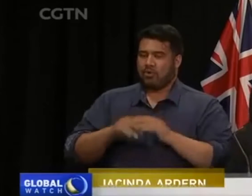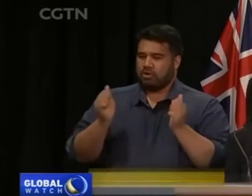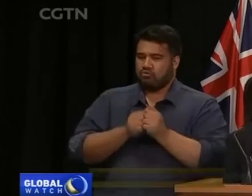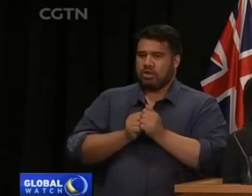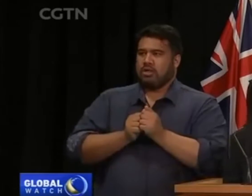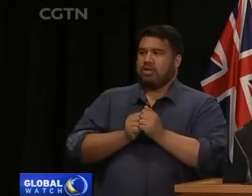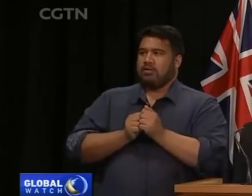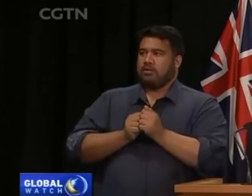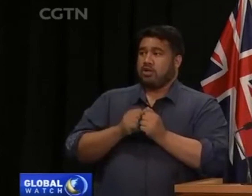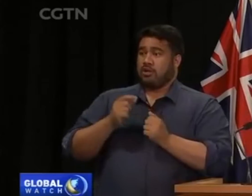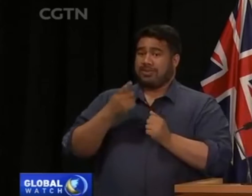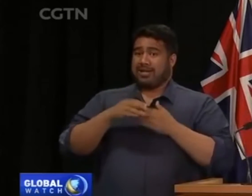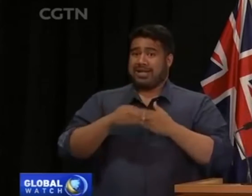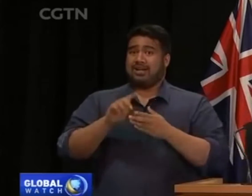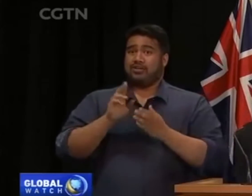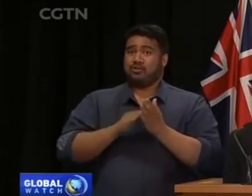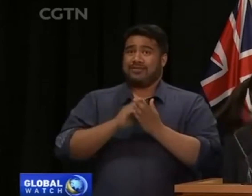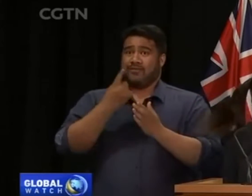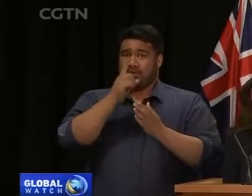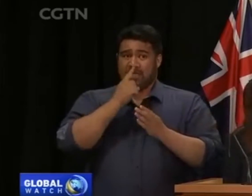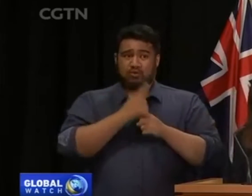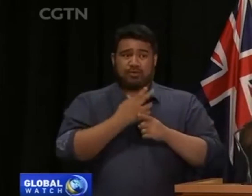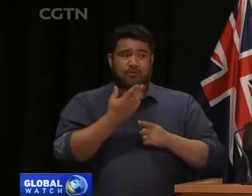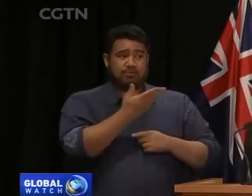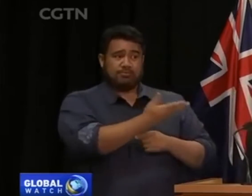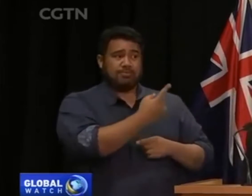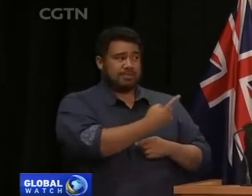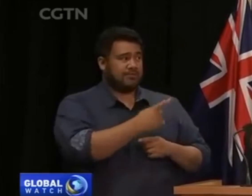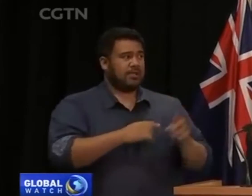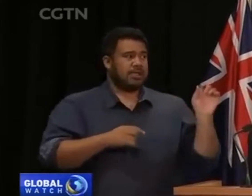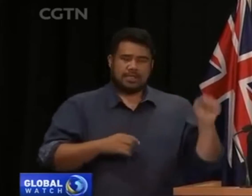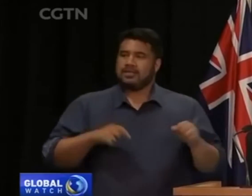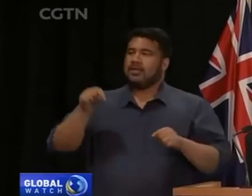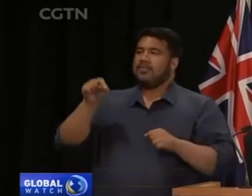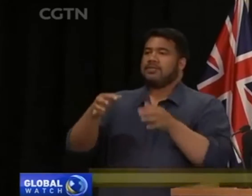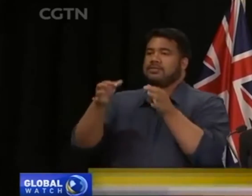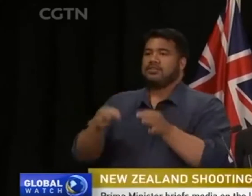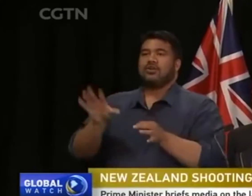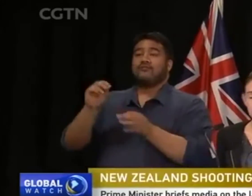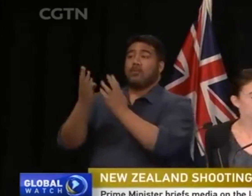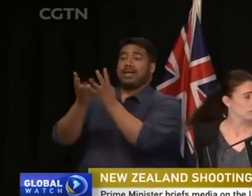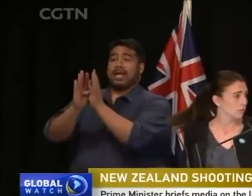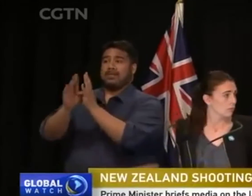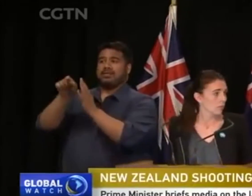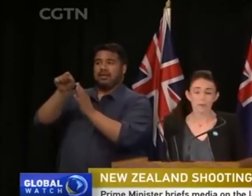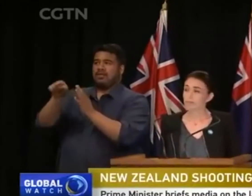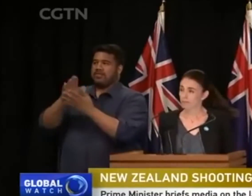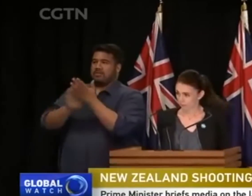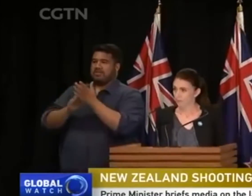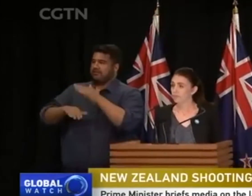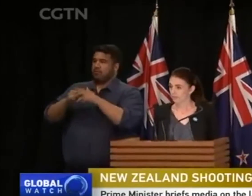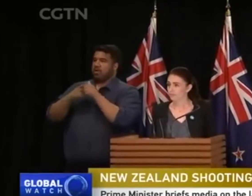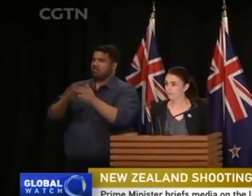But you've got the leader here. He can speak for himself. Well, this was a cabinet decision, and that, Audrey, is your total